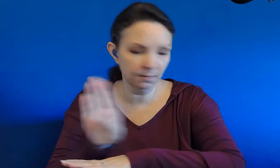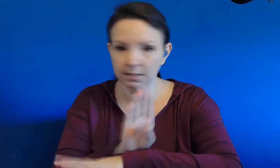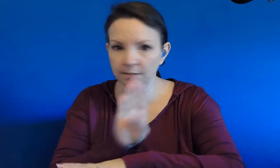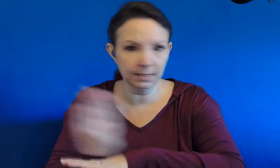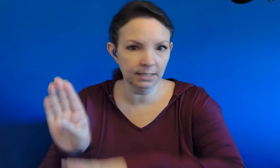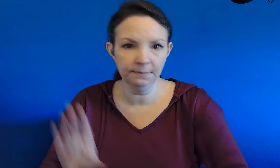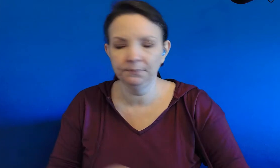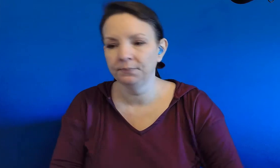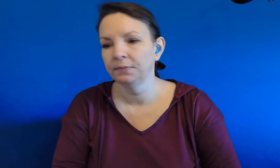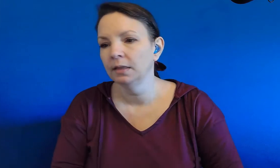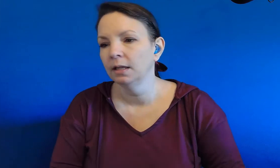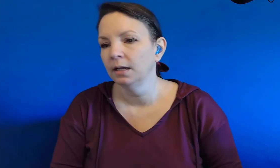busy.